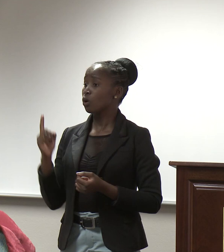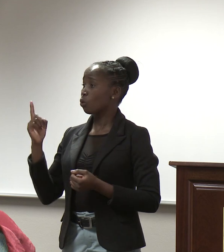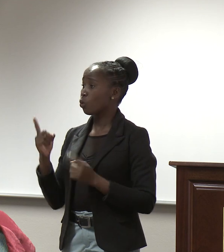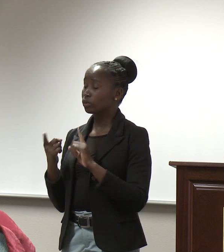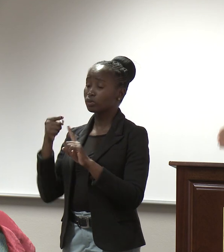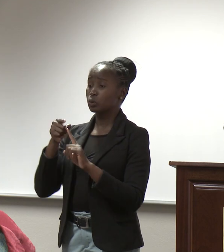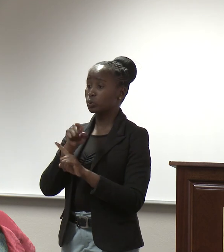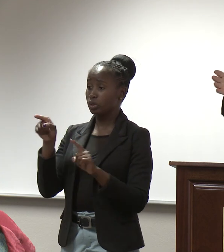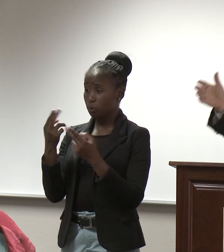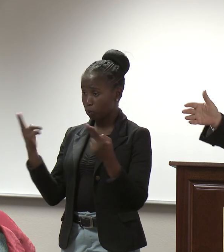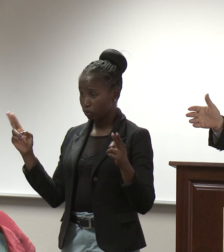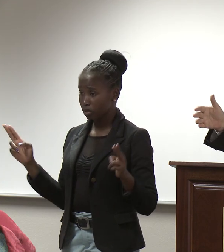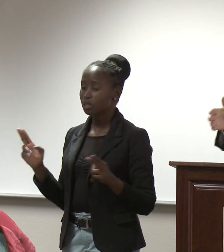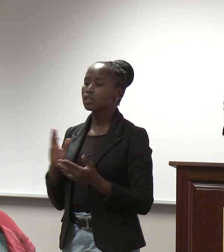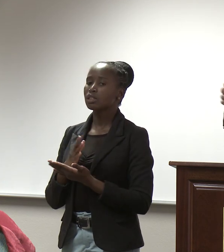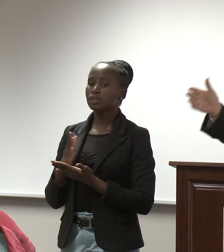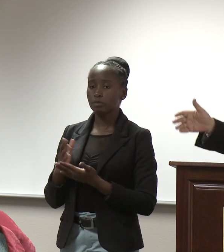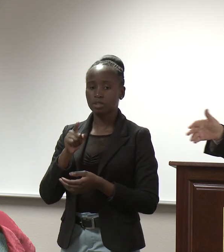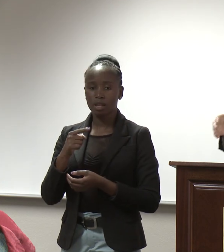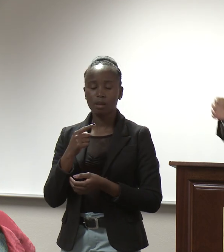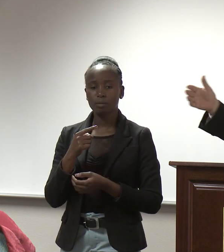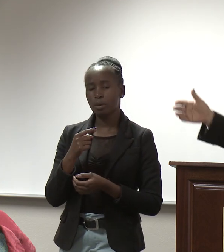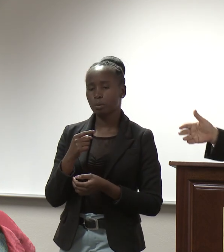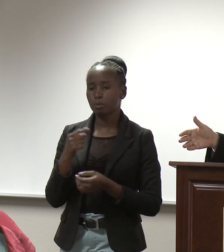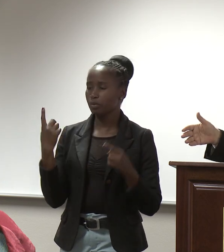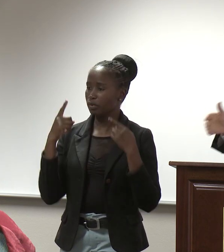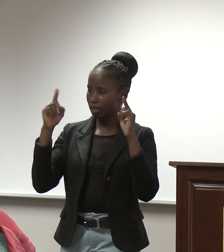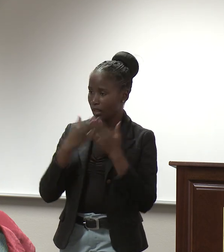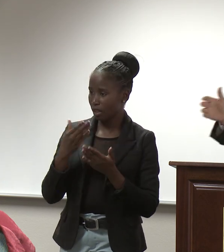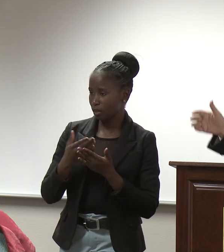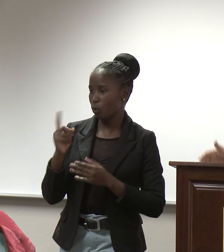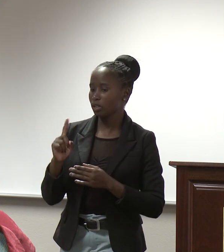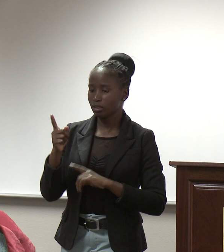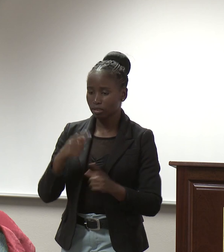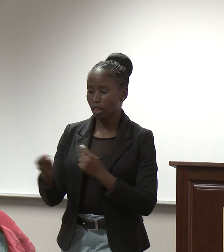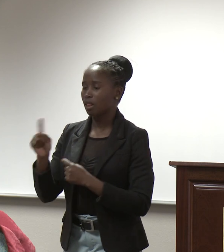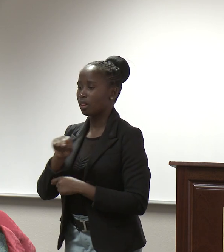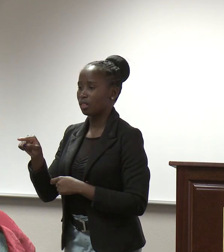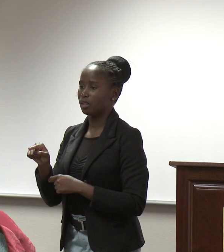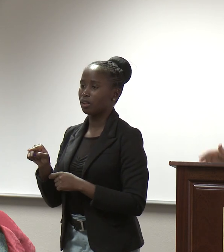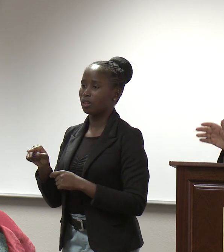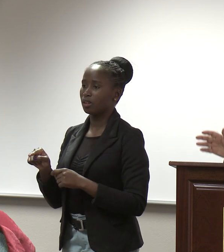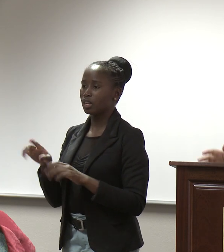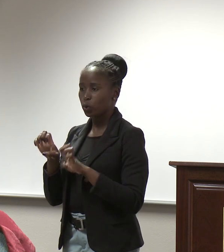universities, so that Wits can sell the sociology or education